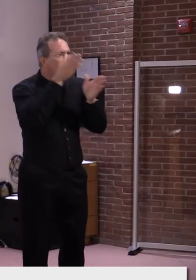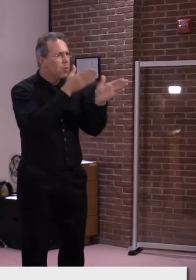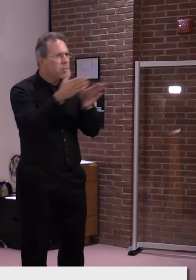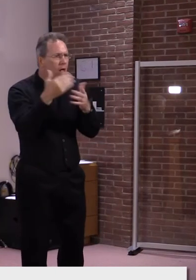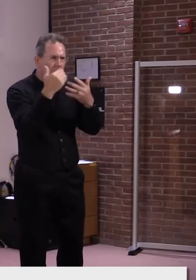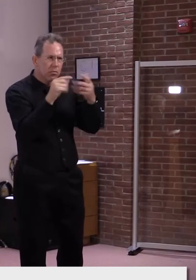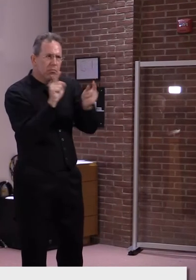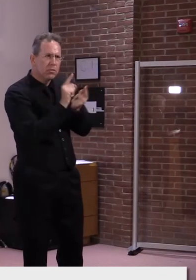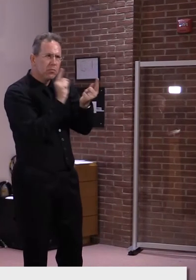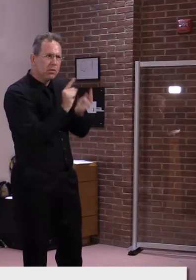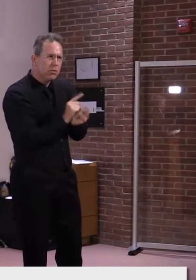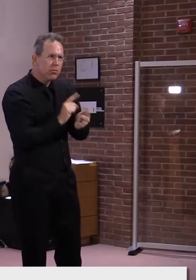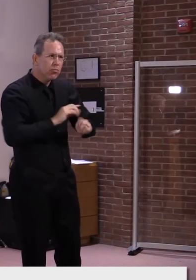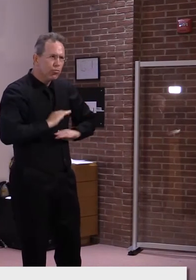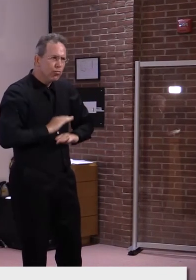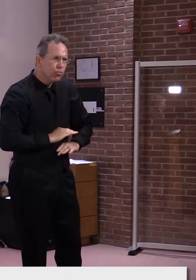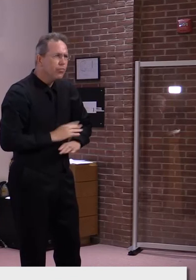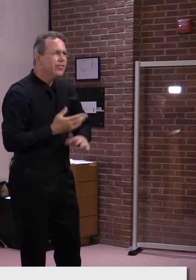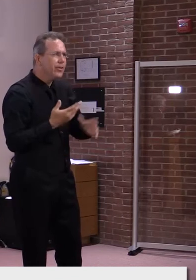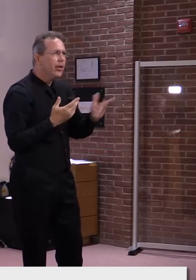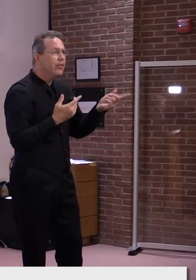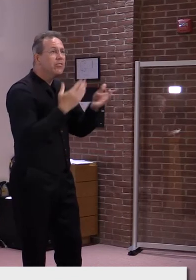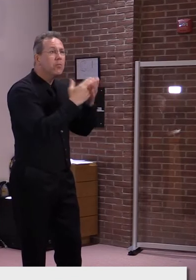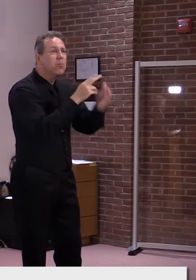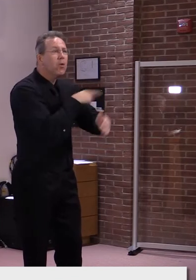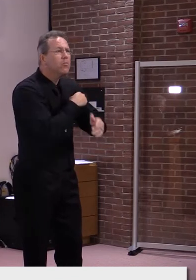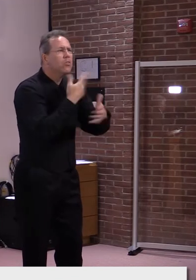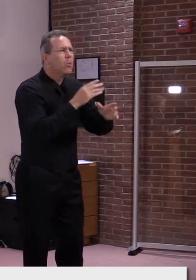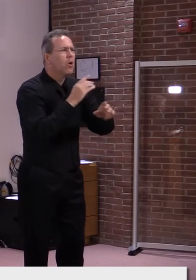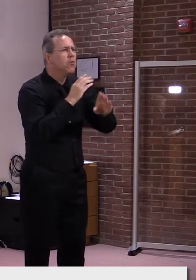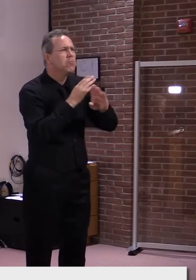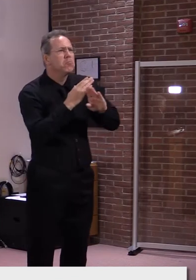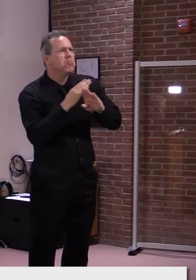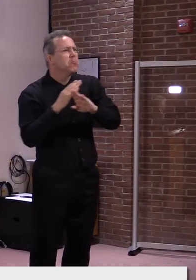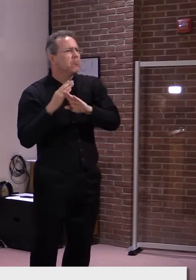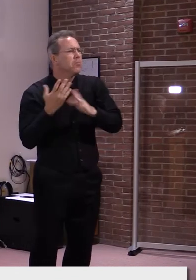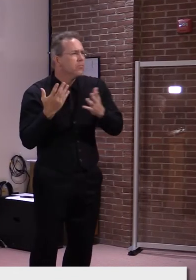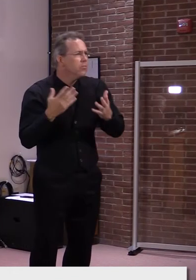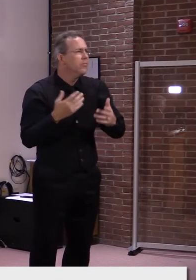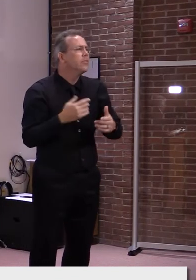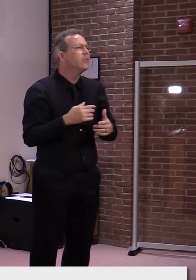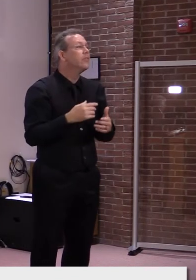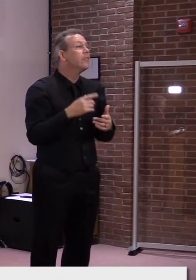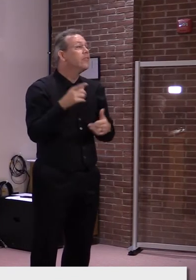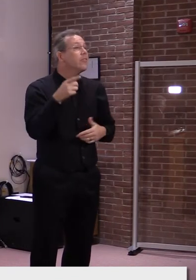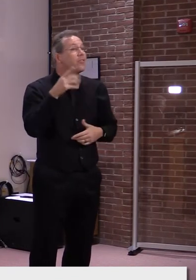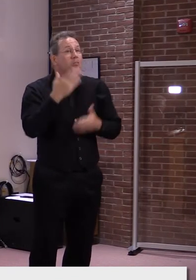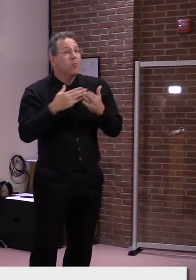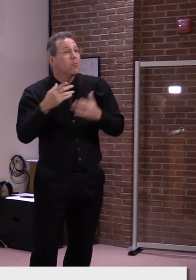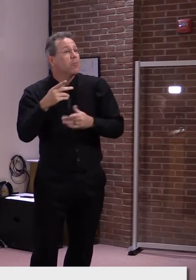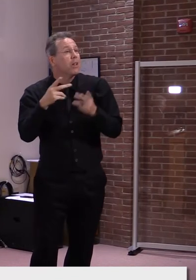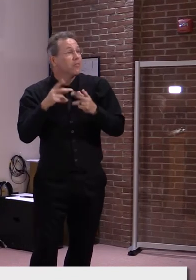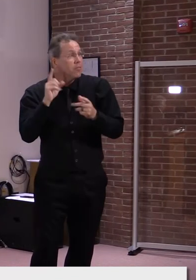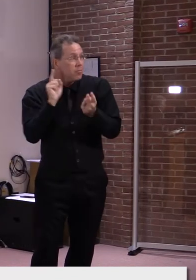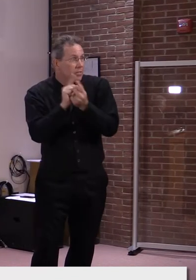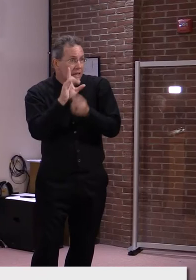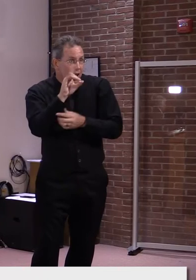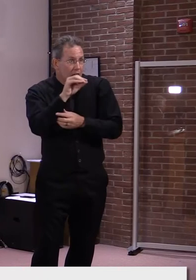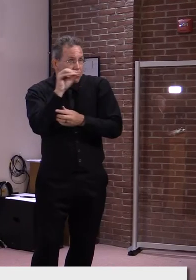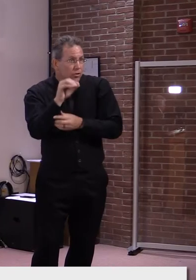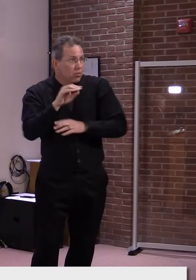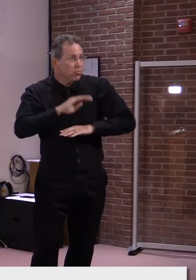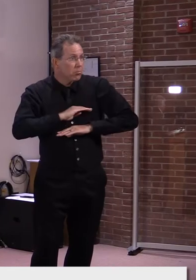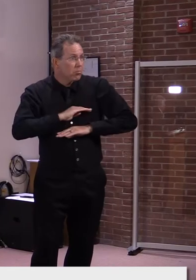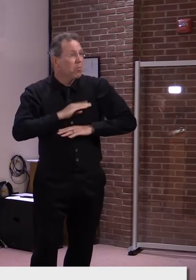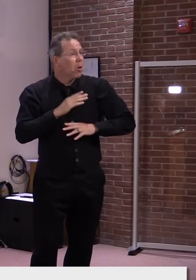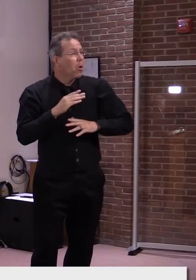gone at the 80% level, and it will be up to the individual hospital. The incident that you talked about, I think,